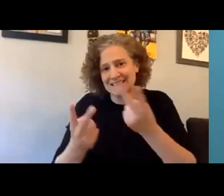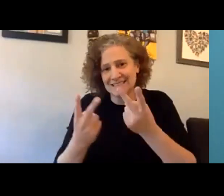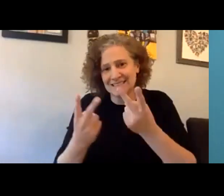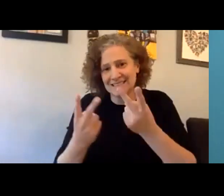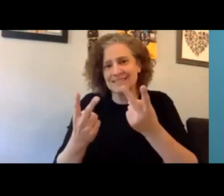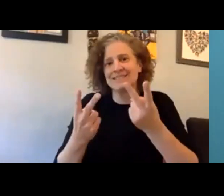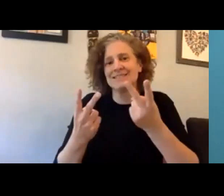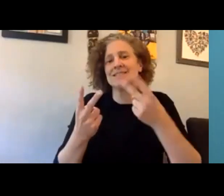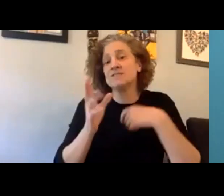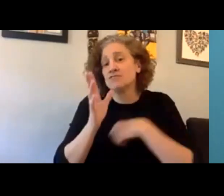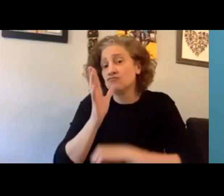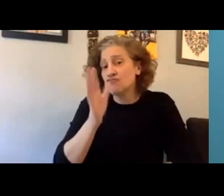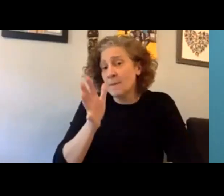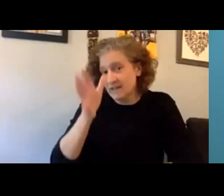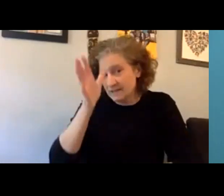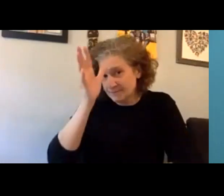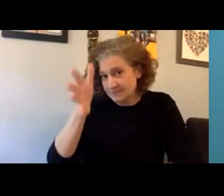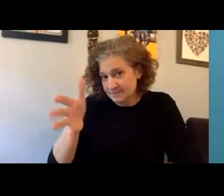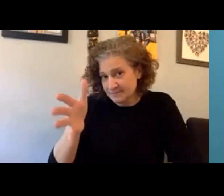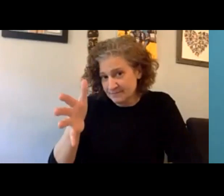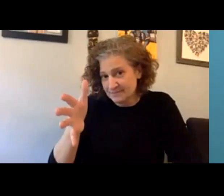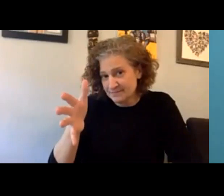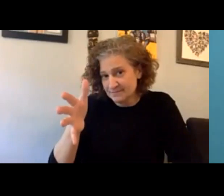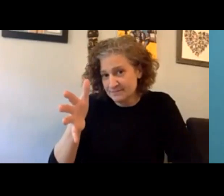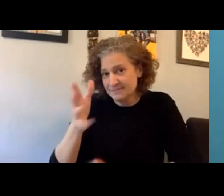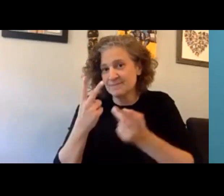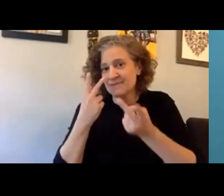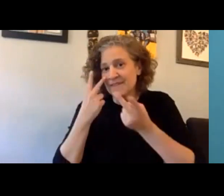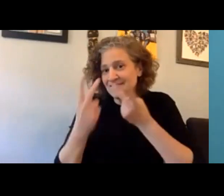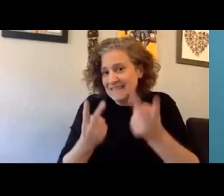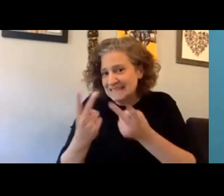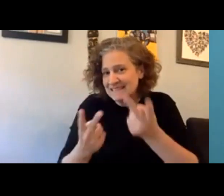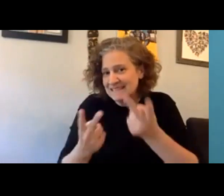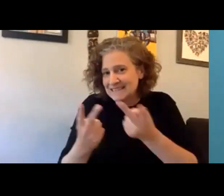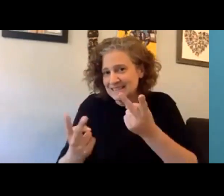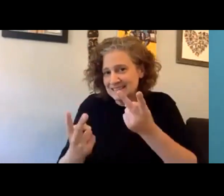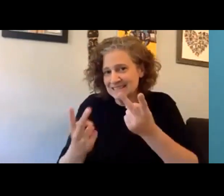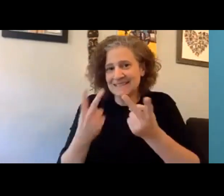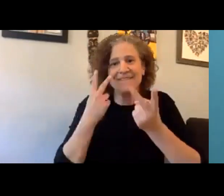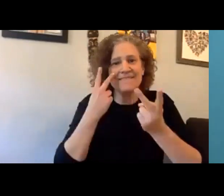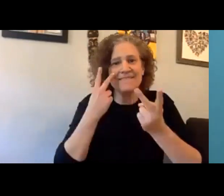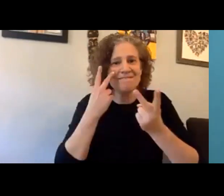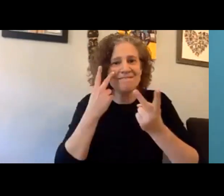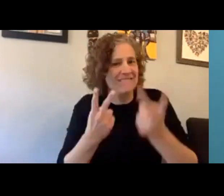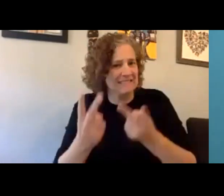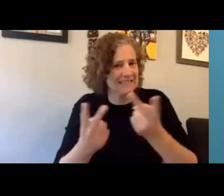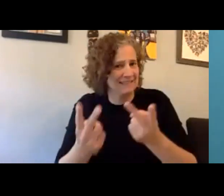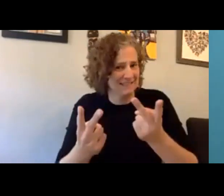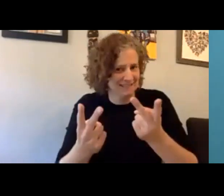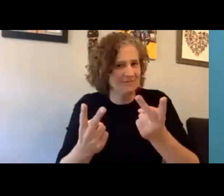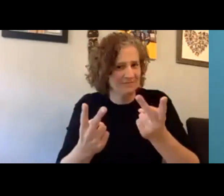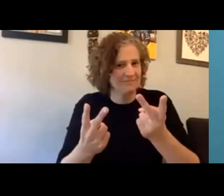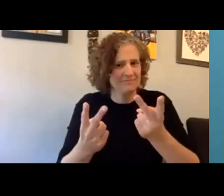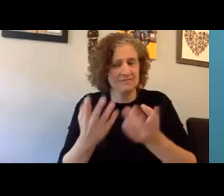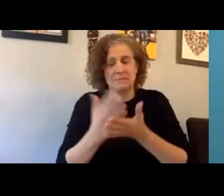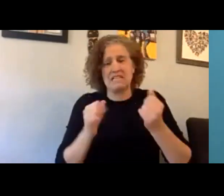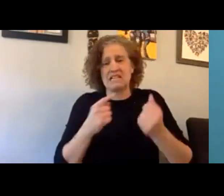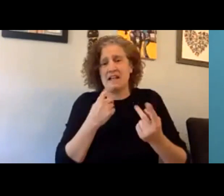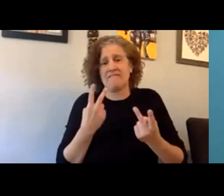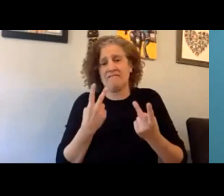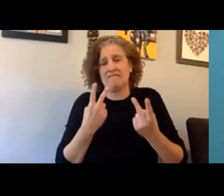You can visit, maybe grandma and grandpa. And grandma. Visit, like this,